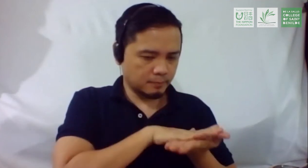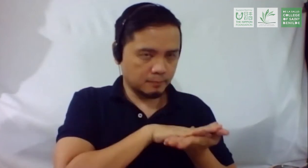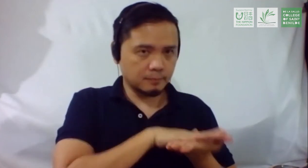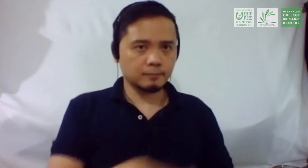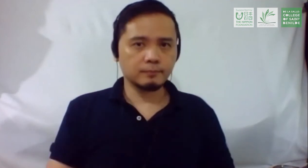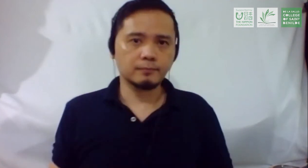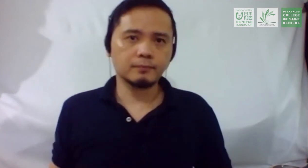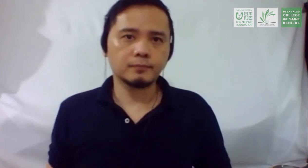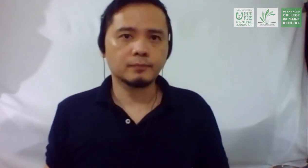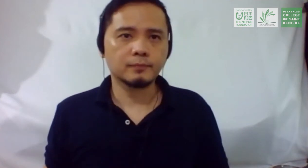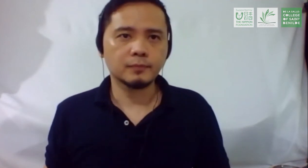Tuesday the 8th.